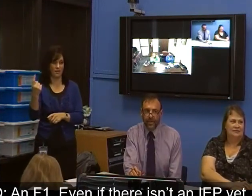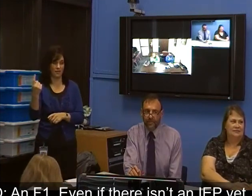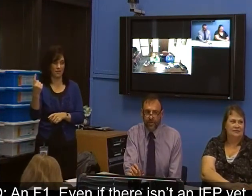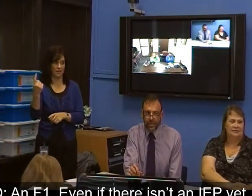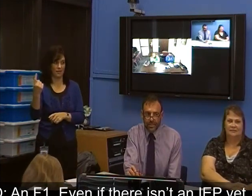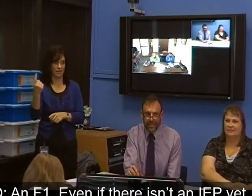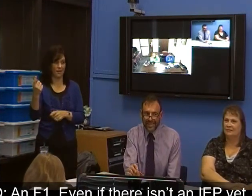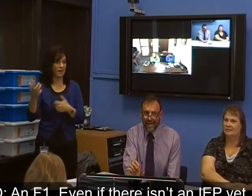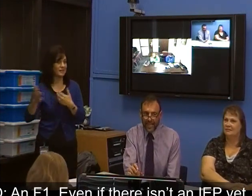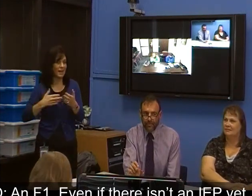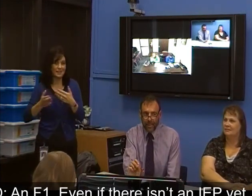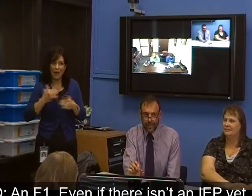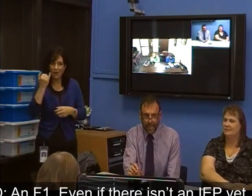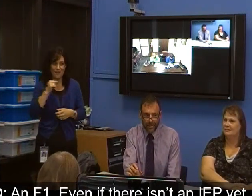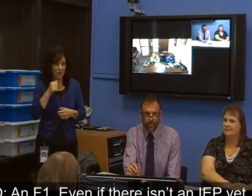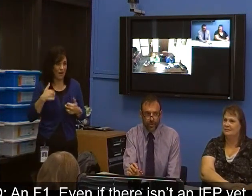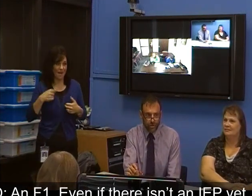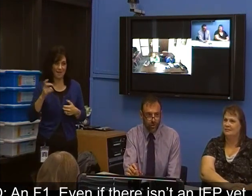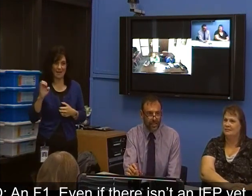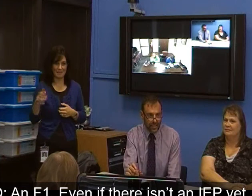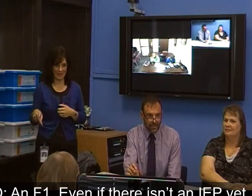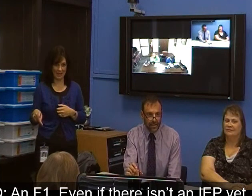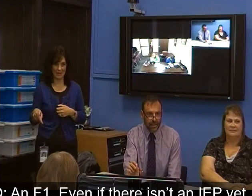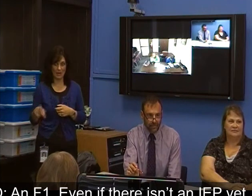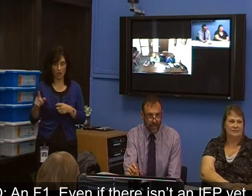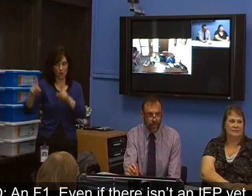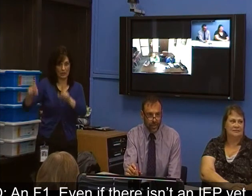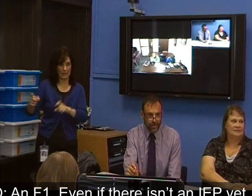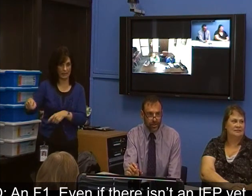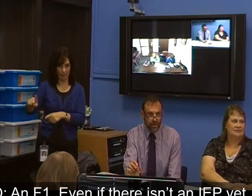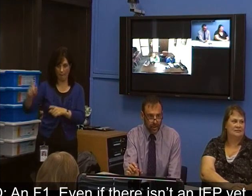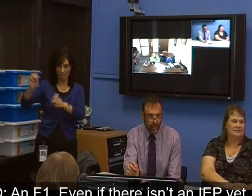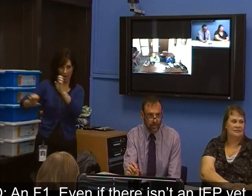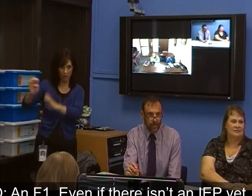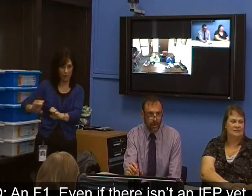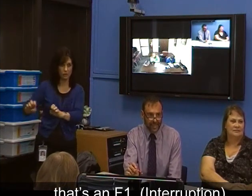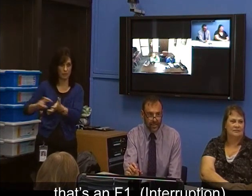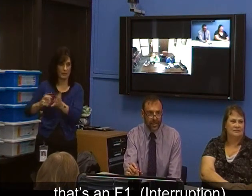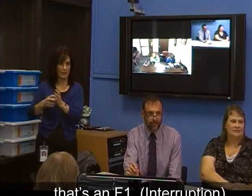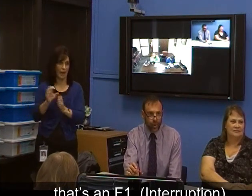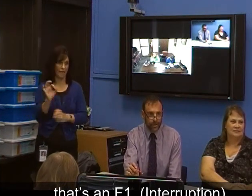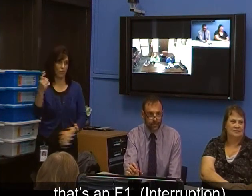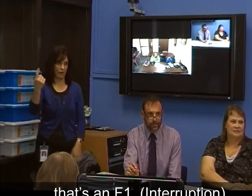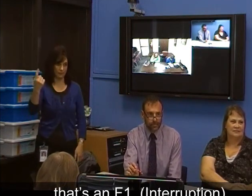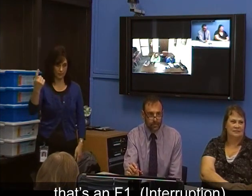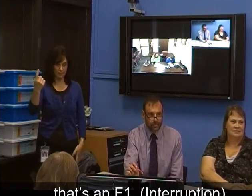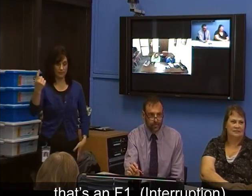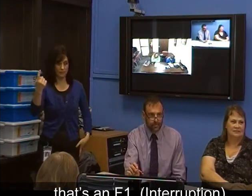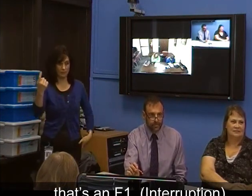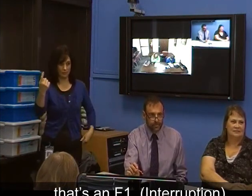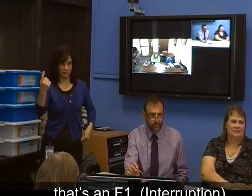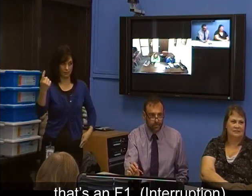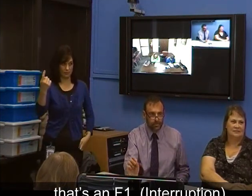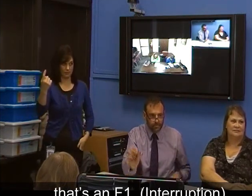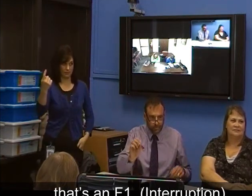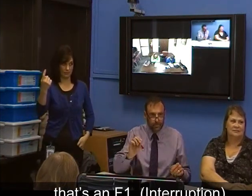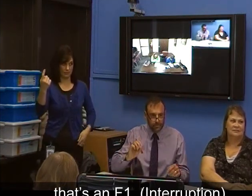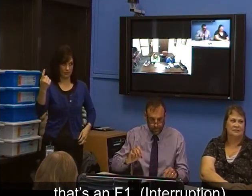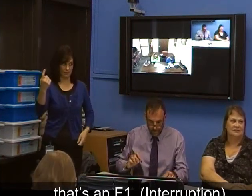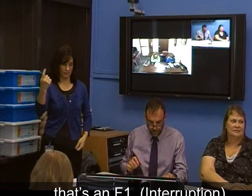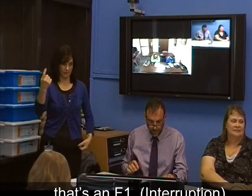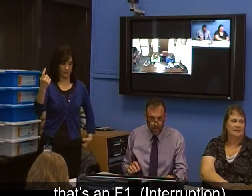Uh-huh. Even if there isn't an IEP yet, but you're doing testing and evaluations on them, that's an F1.